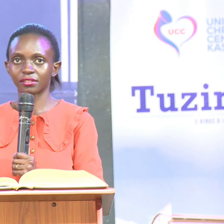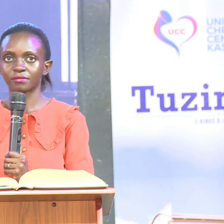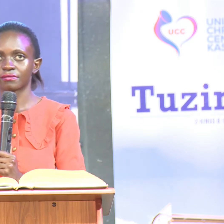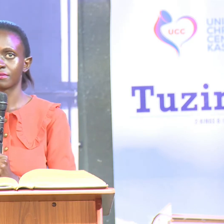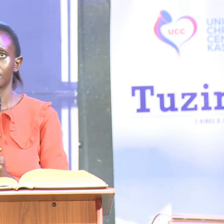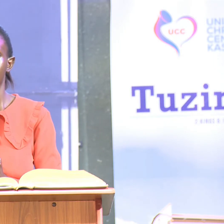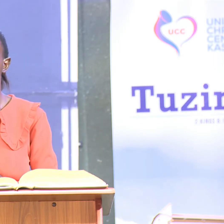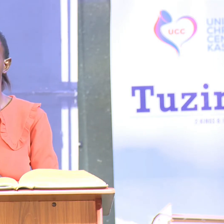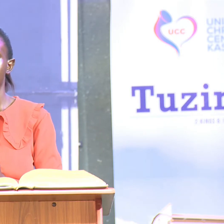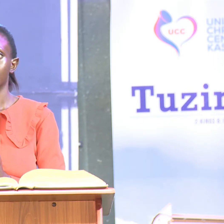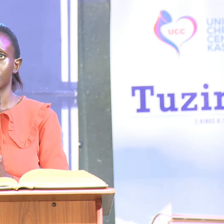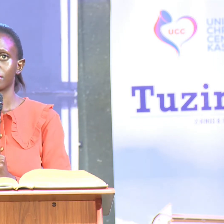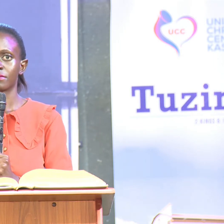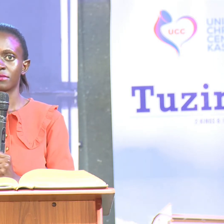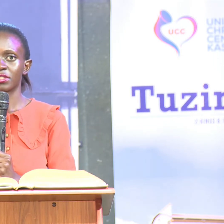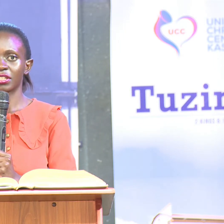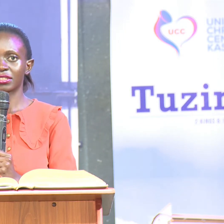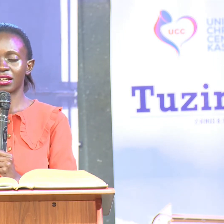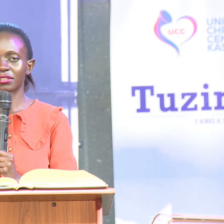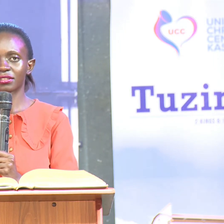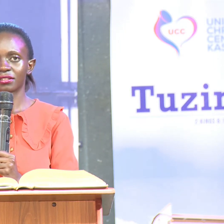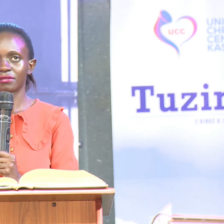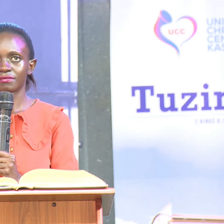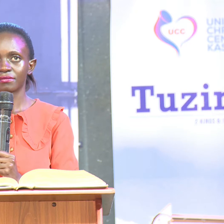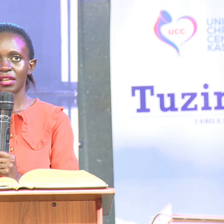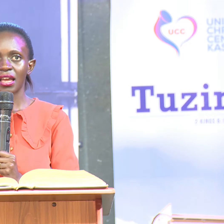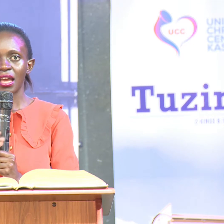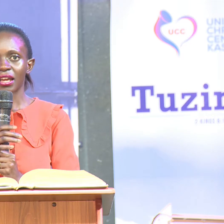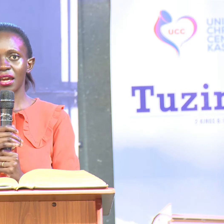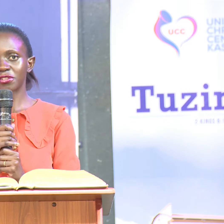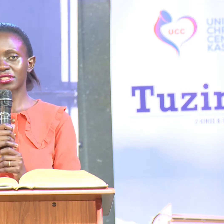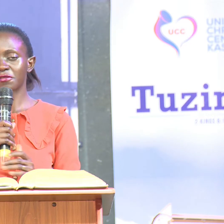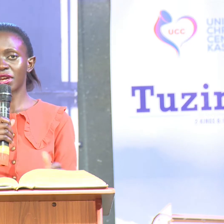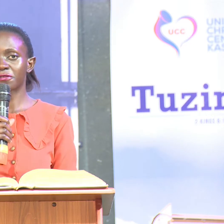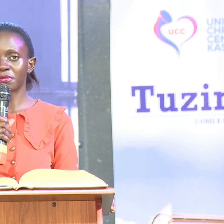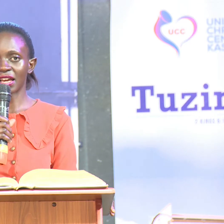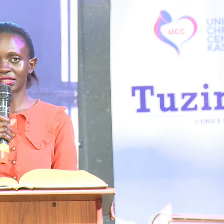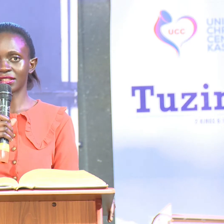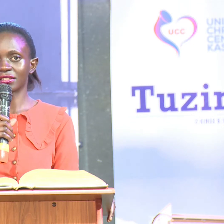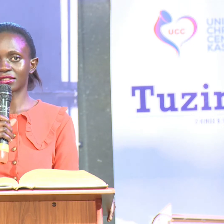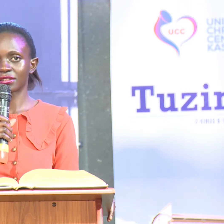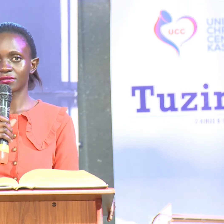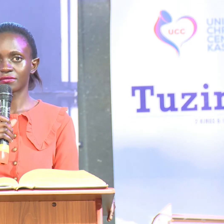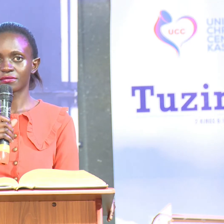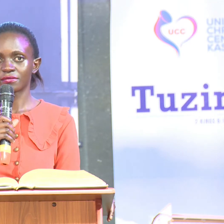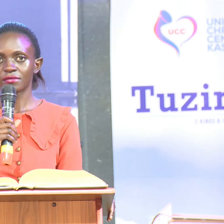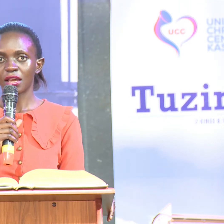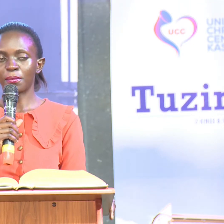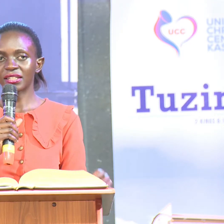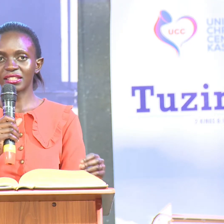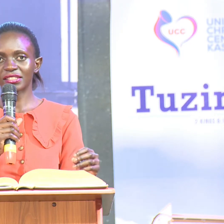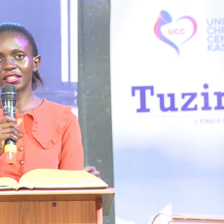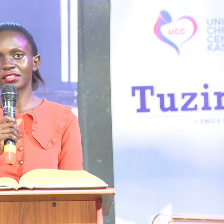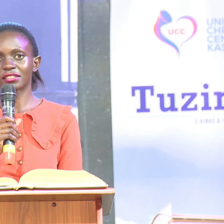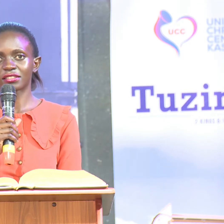sins. Yesu, Jesus came to save men from their sins.